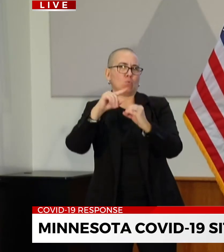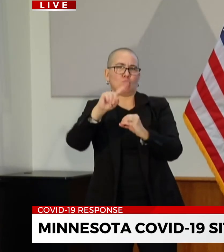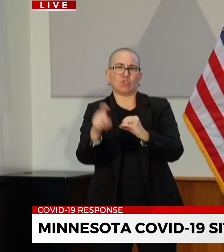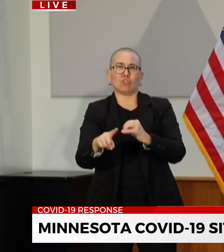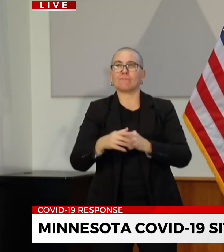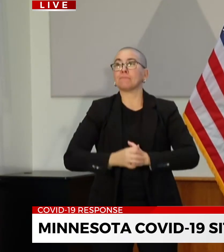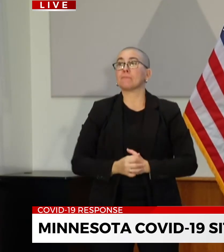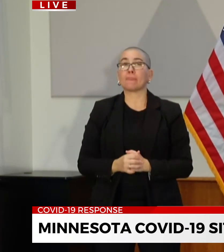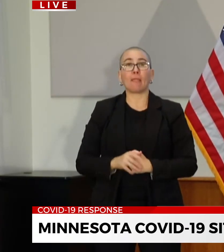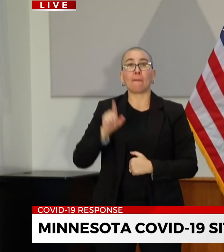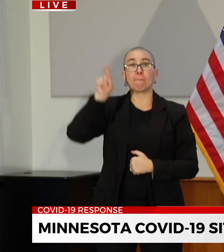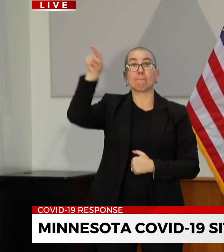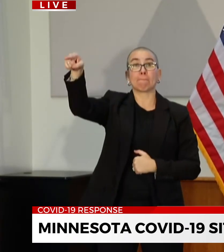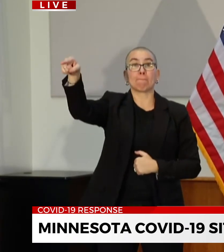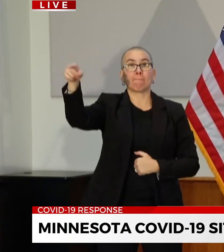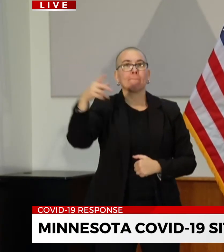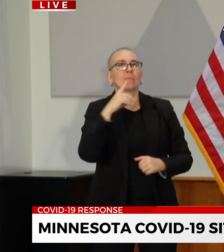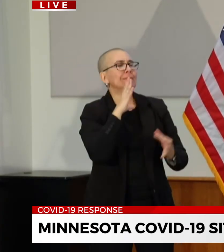right.